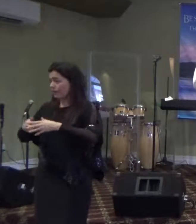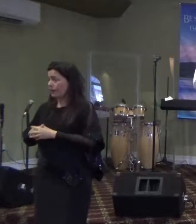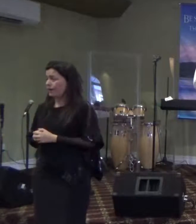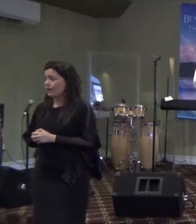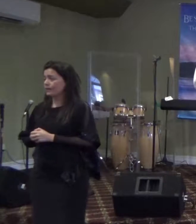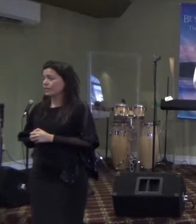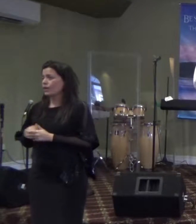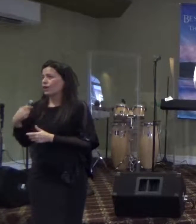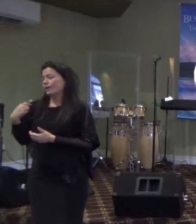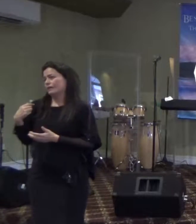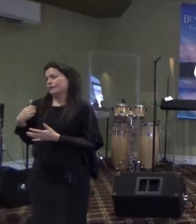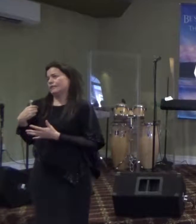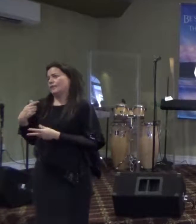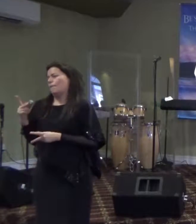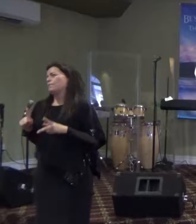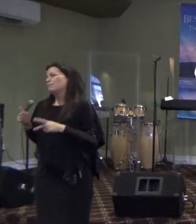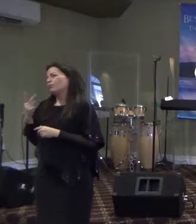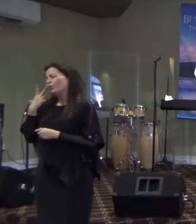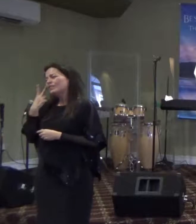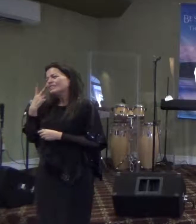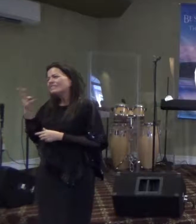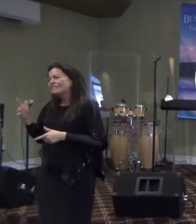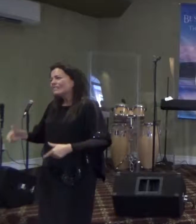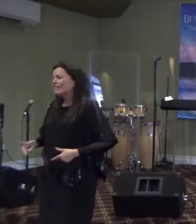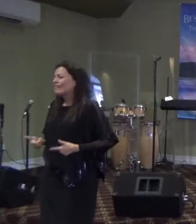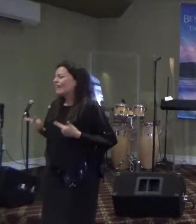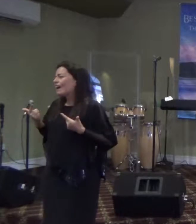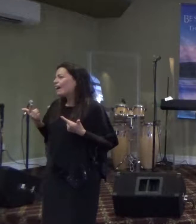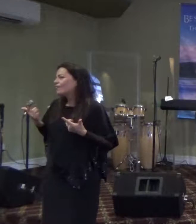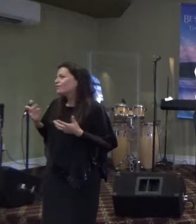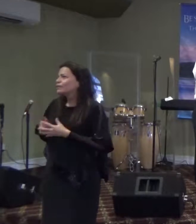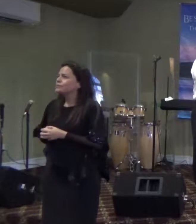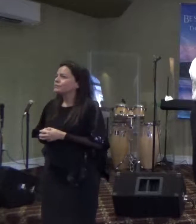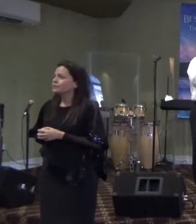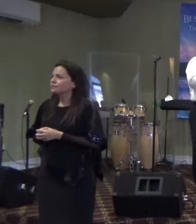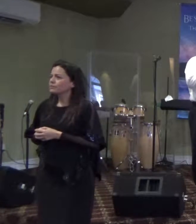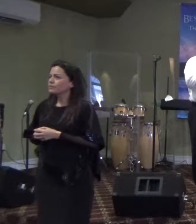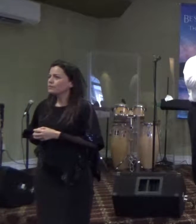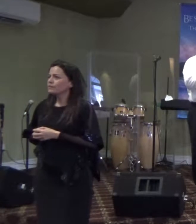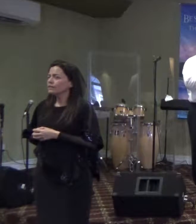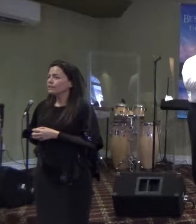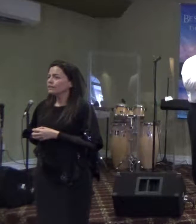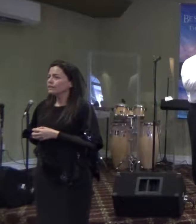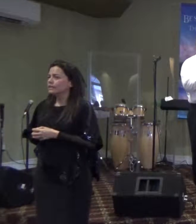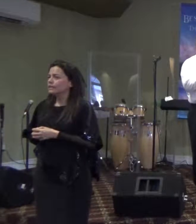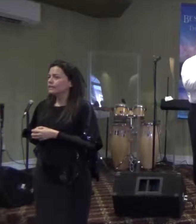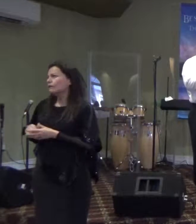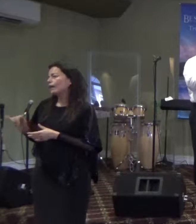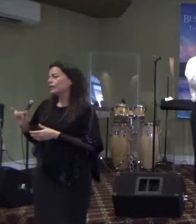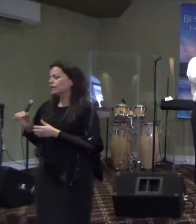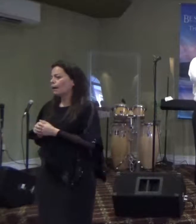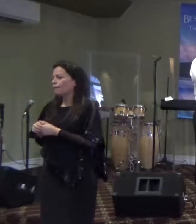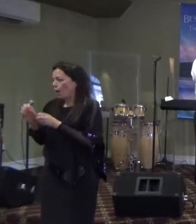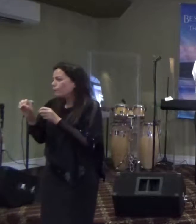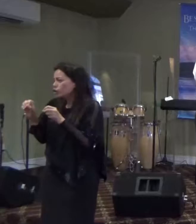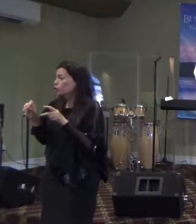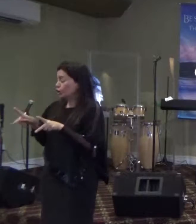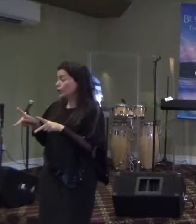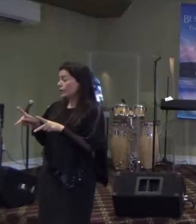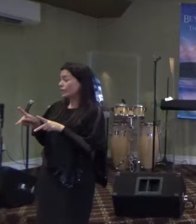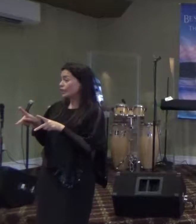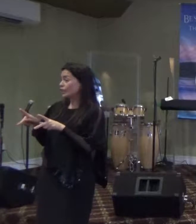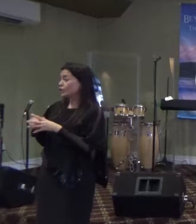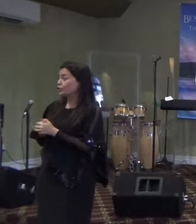vea la vida where life is being en seen el cuerpo and the body como una oportunidad as an opportunity